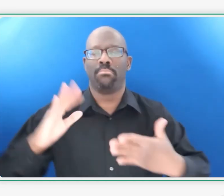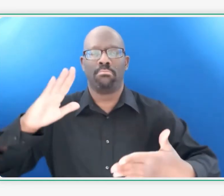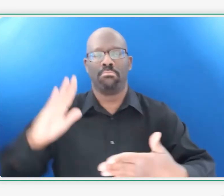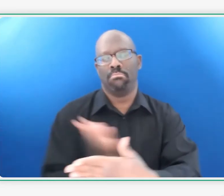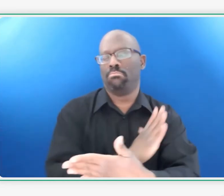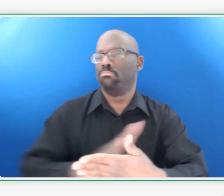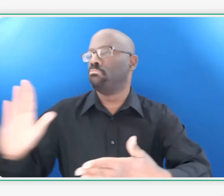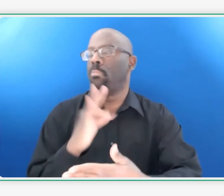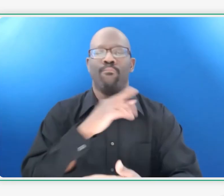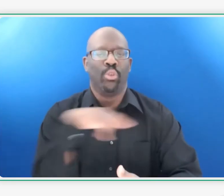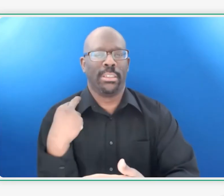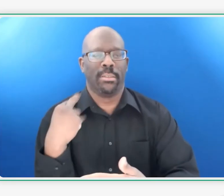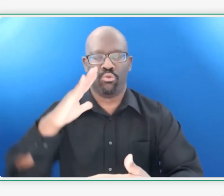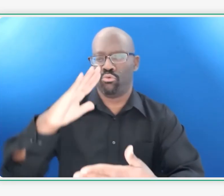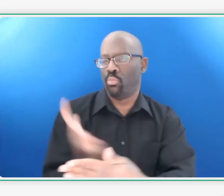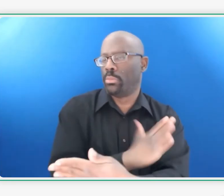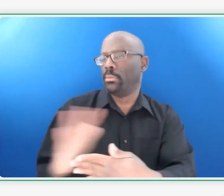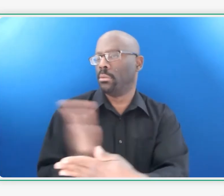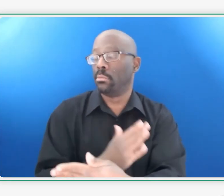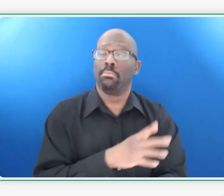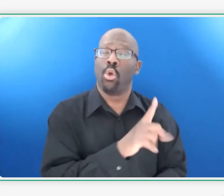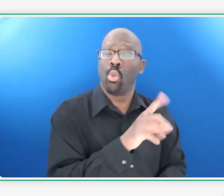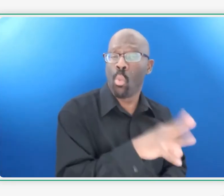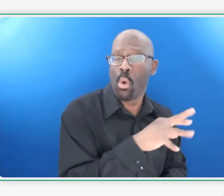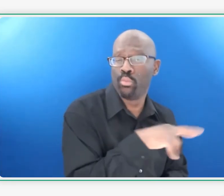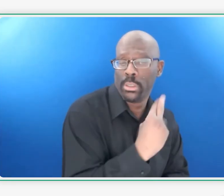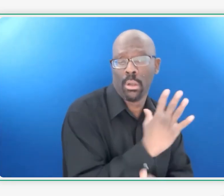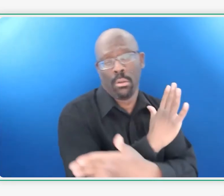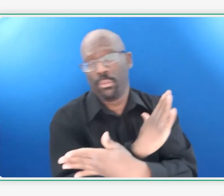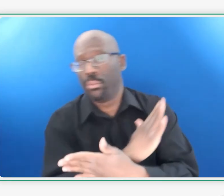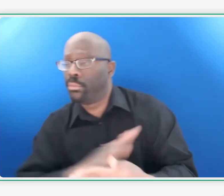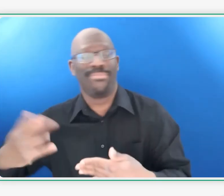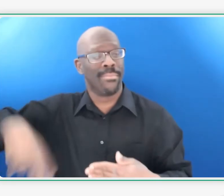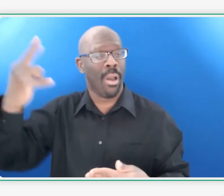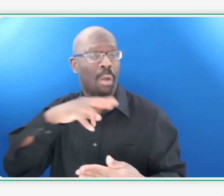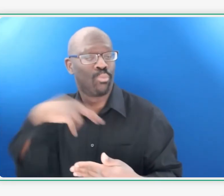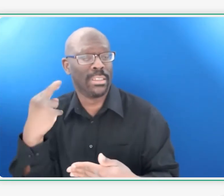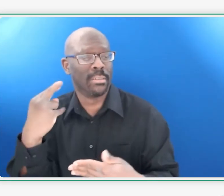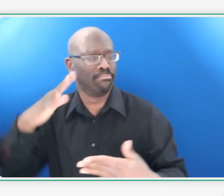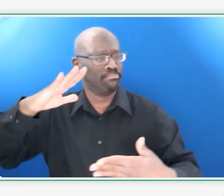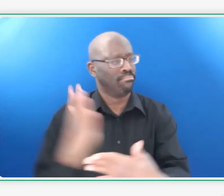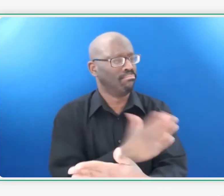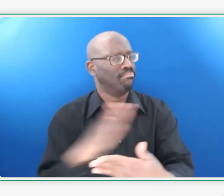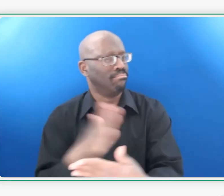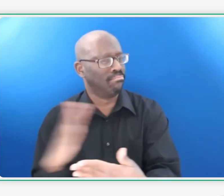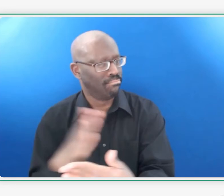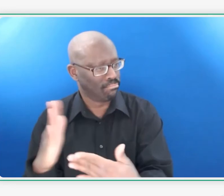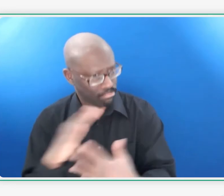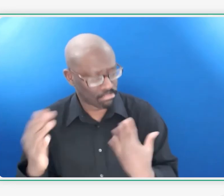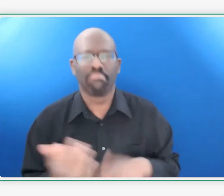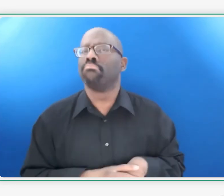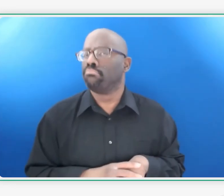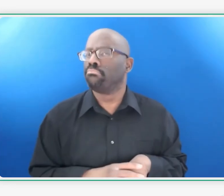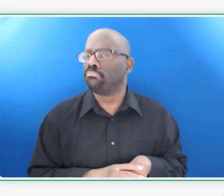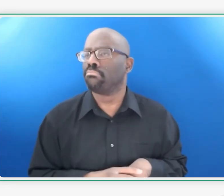So it's important to know how you're going to manage your risk. And the best way to do that is to develop a risk continuum that ranges from low risk to